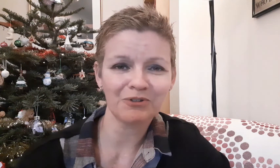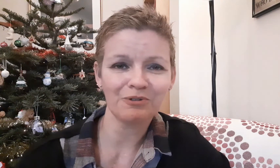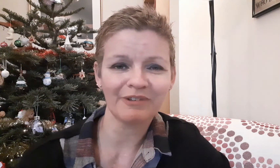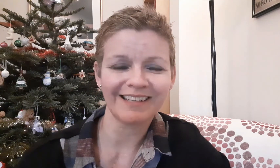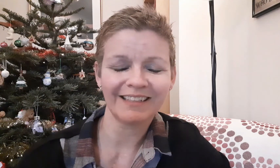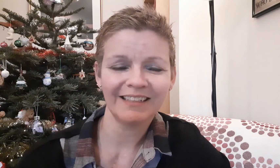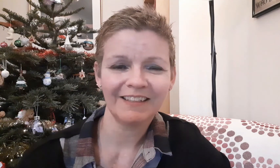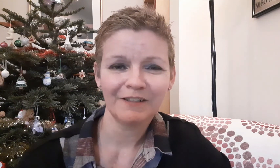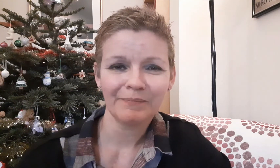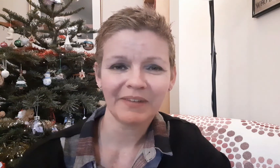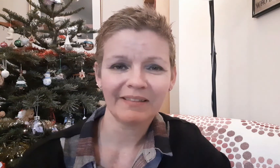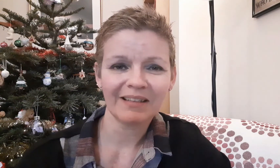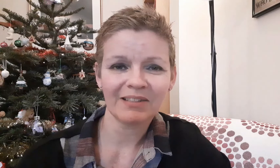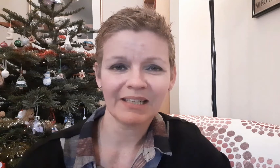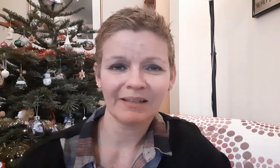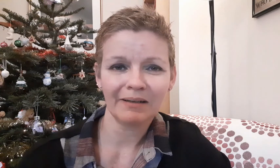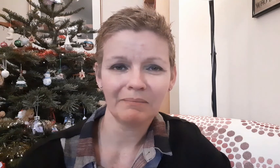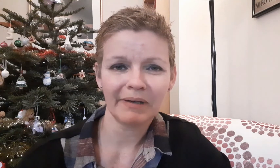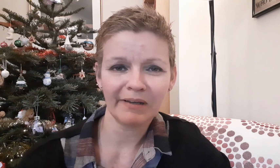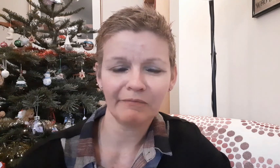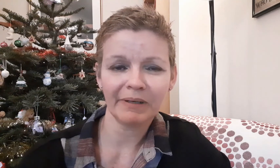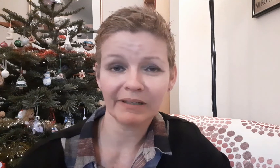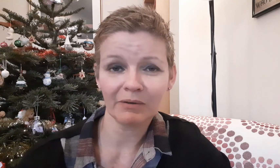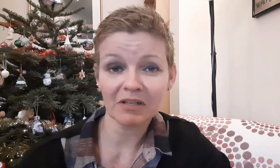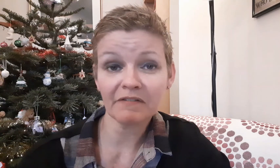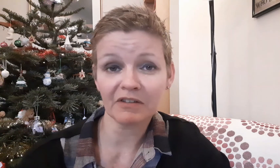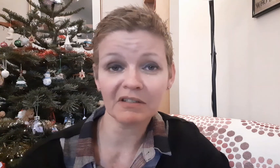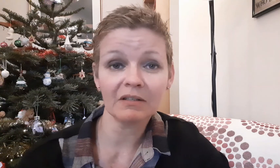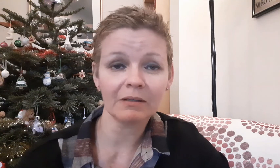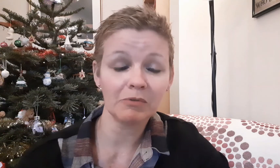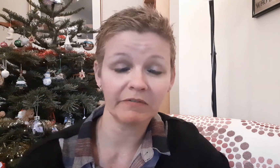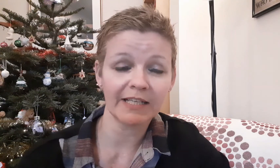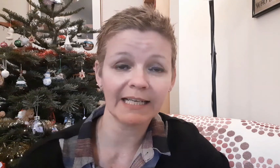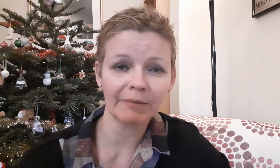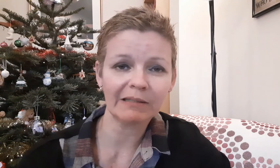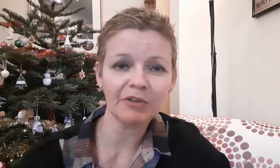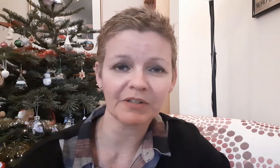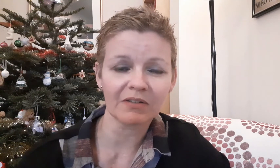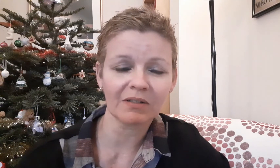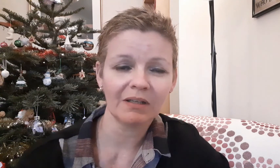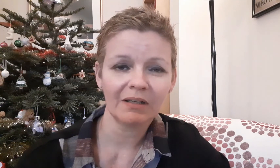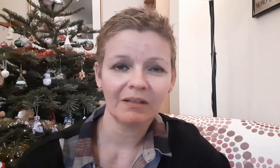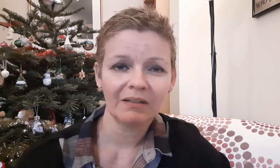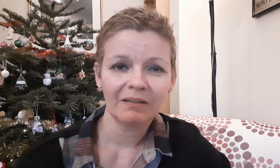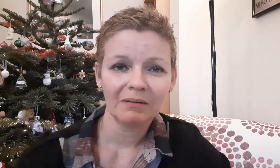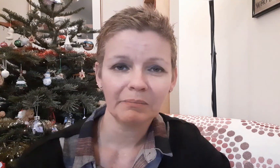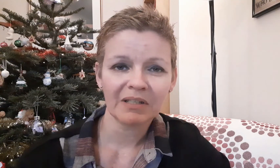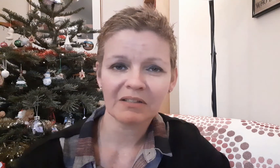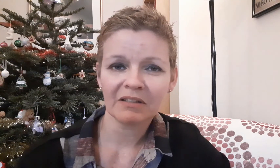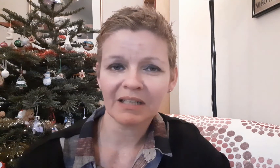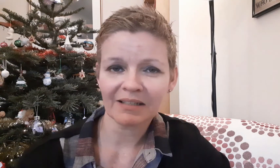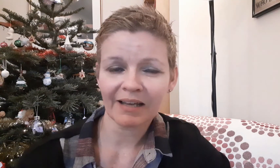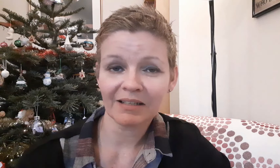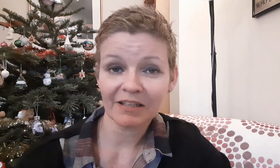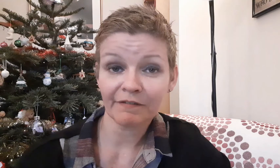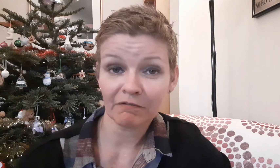story, and this year may have been no different in terms of dealing with losses, but it certainly has had a different